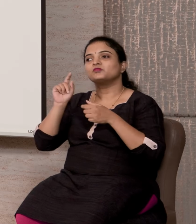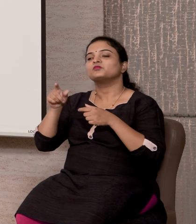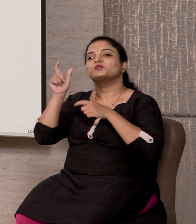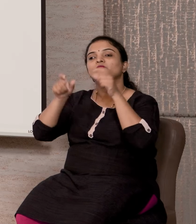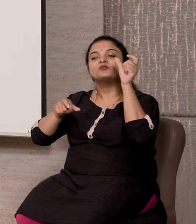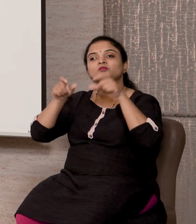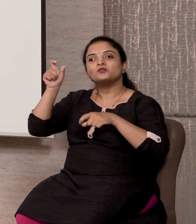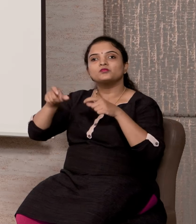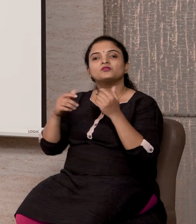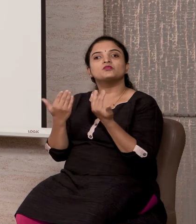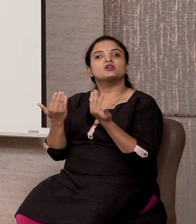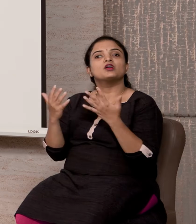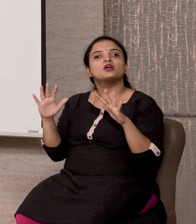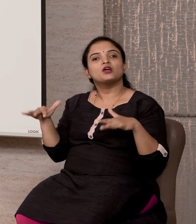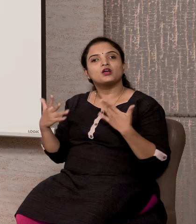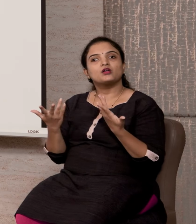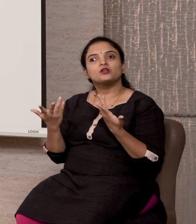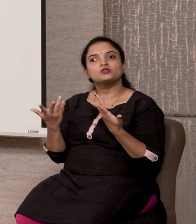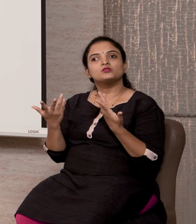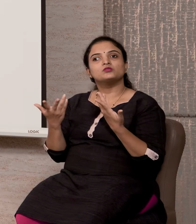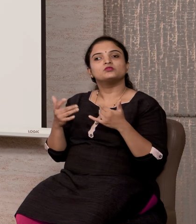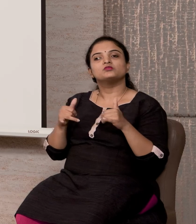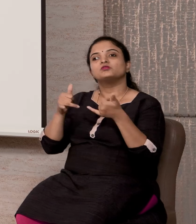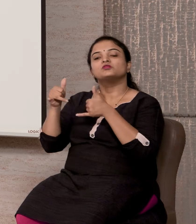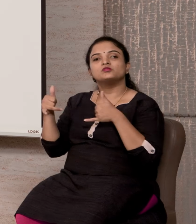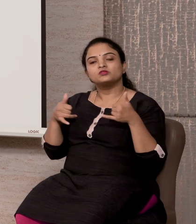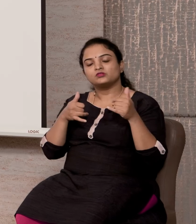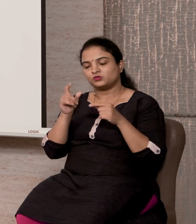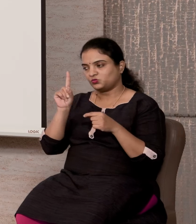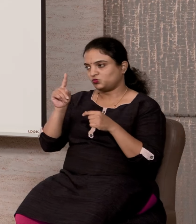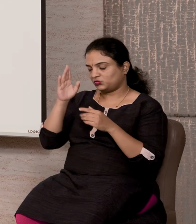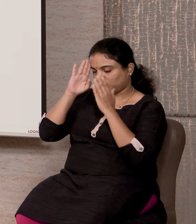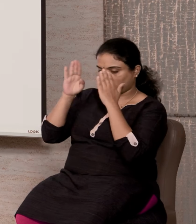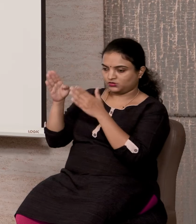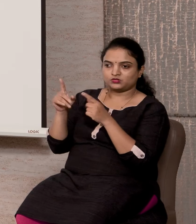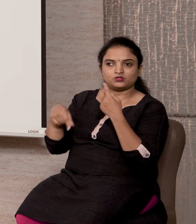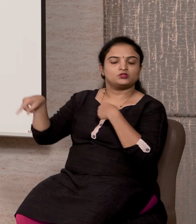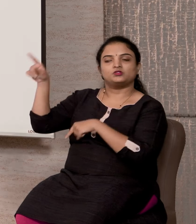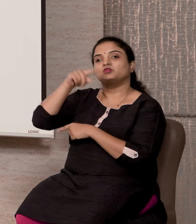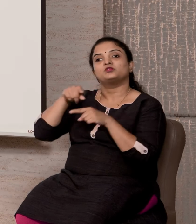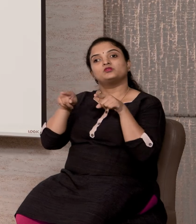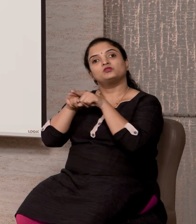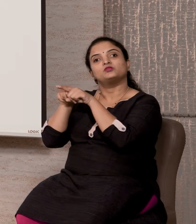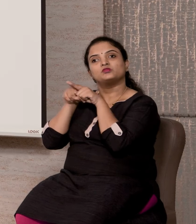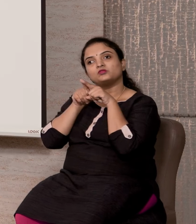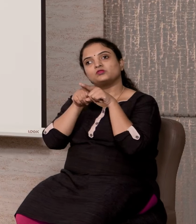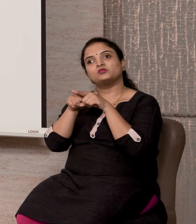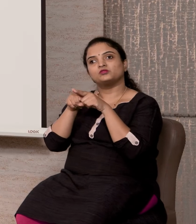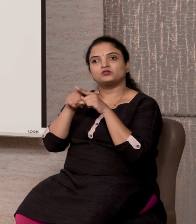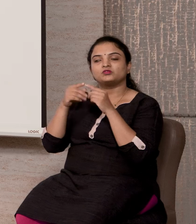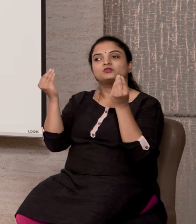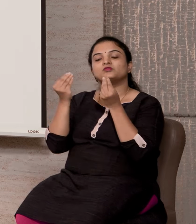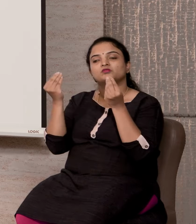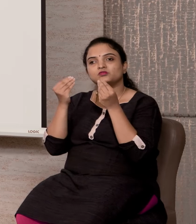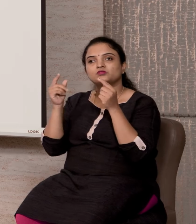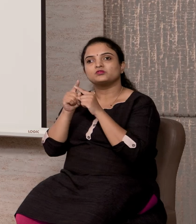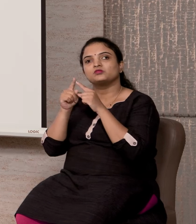So because these games, again, one game cannot fit in for the whole masses, right? So some games could be suitable